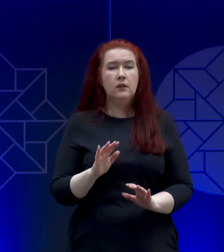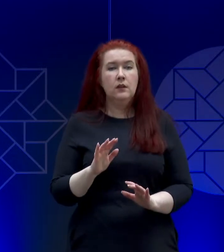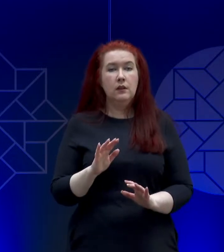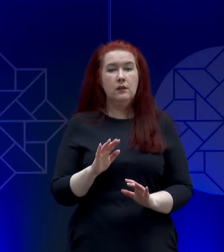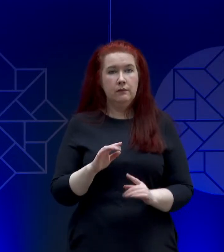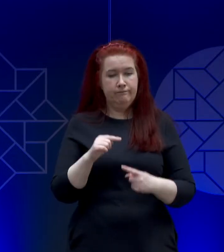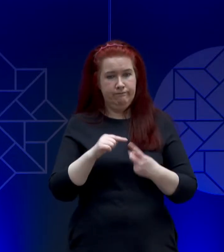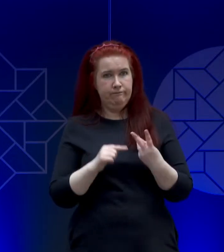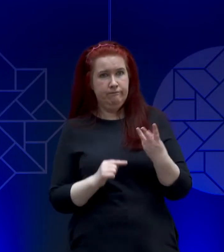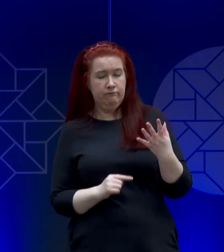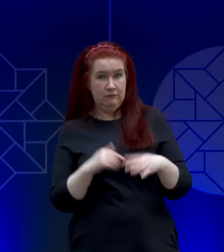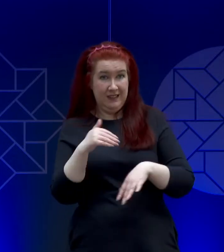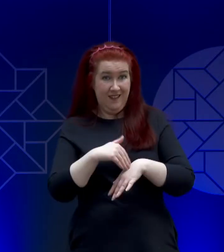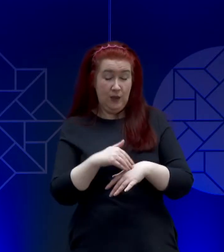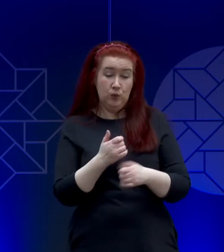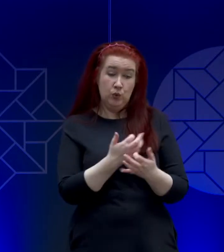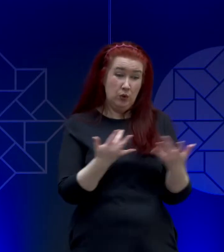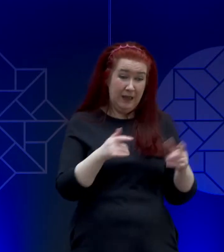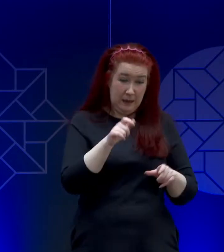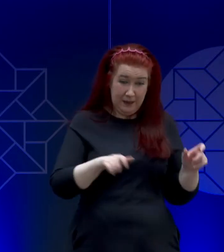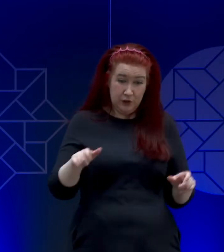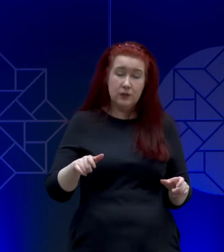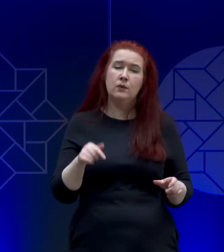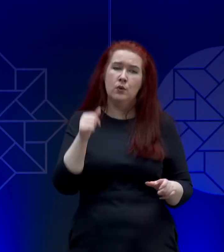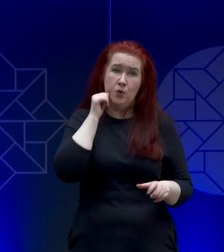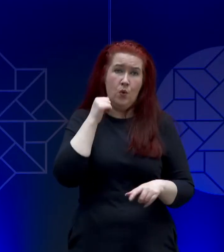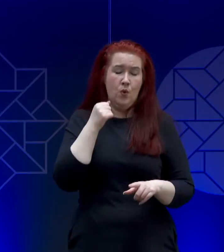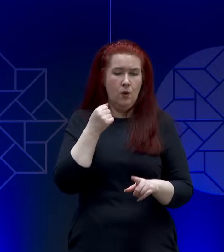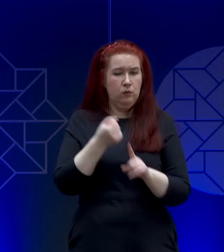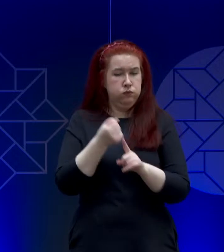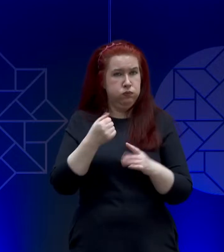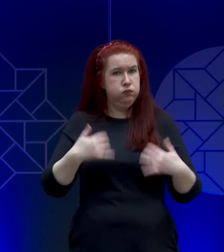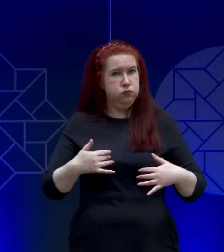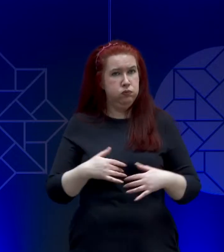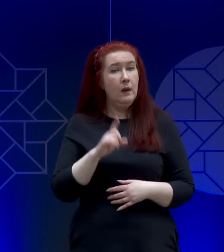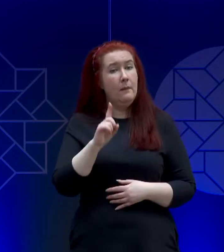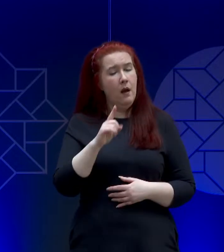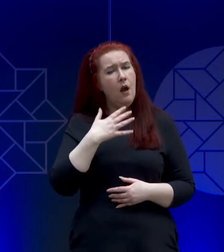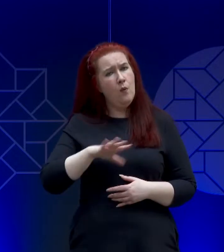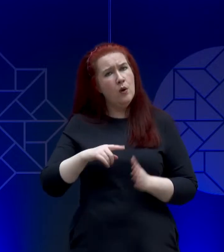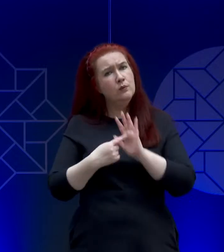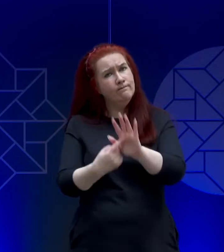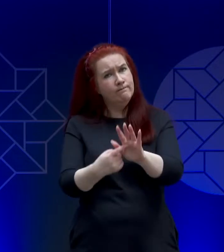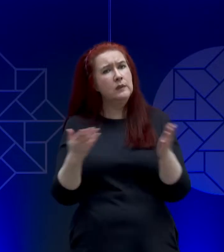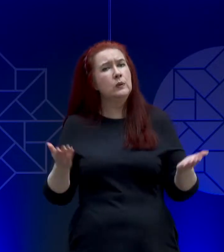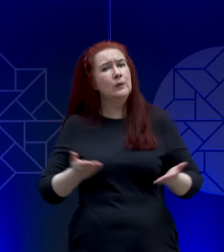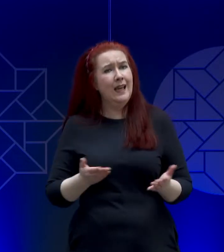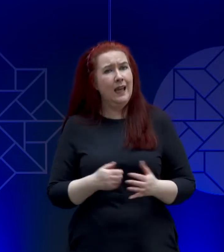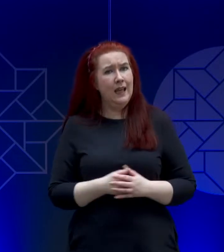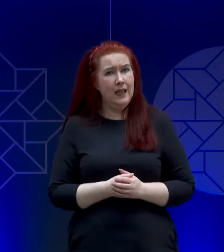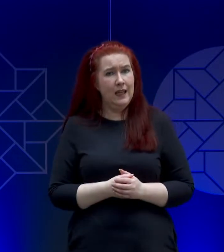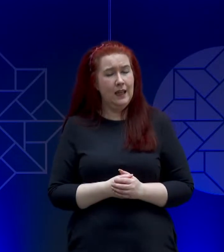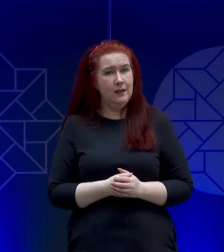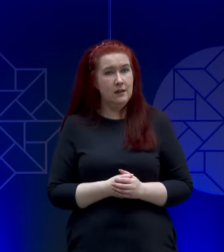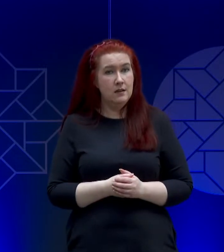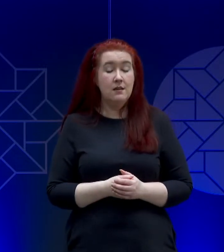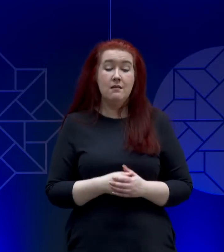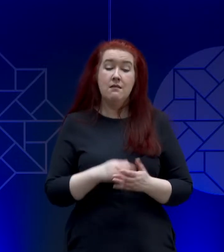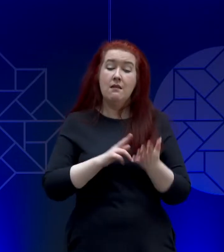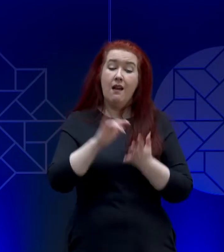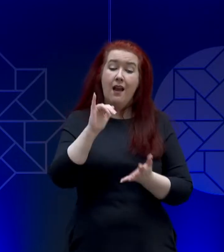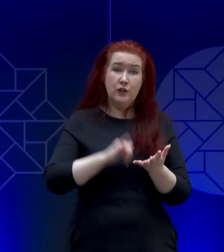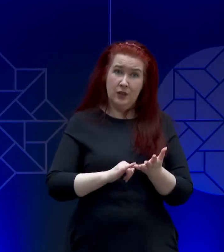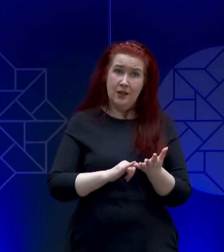issues on too many patients is real. But as I will set out today, there is nothing wrong with the National